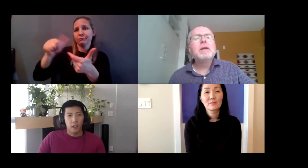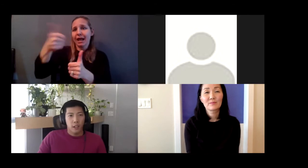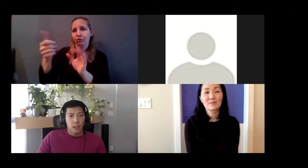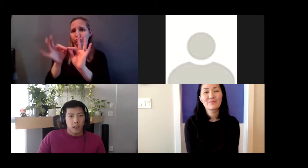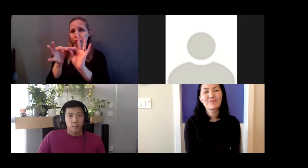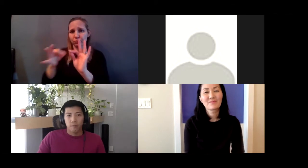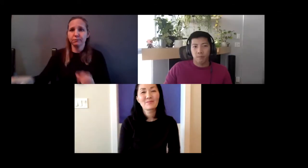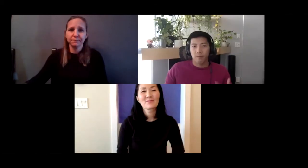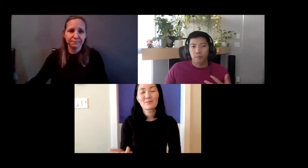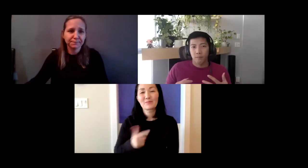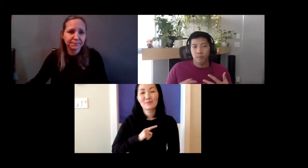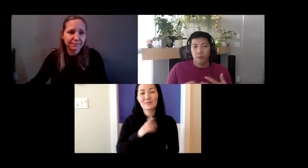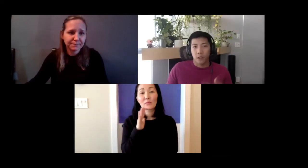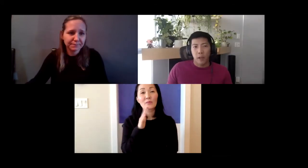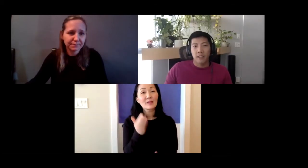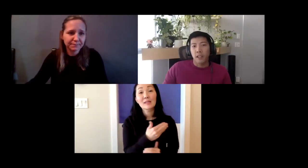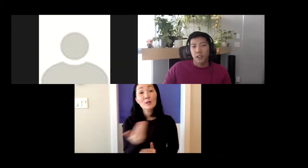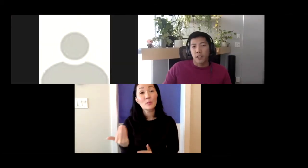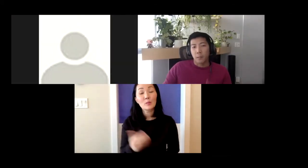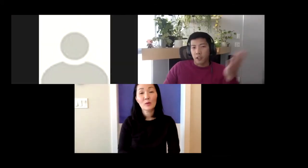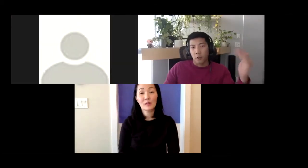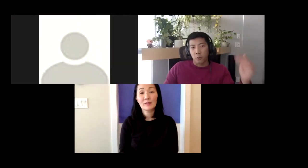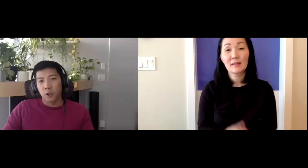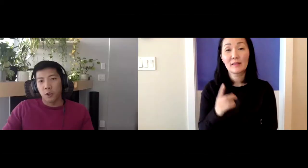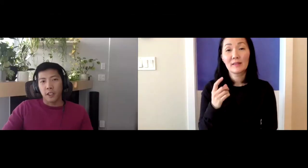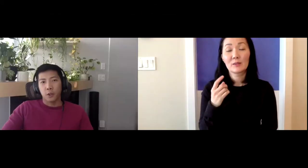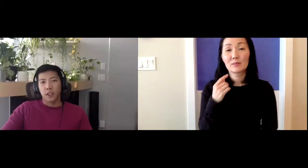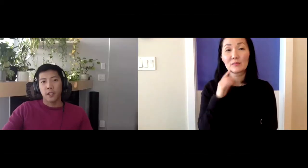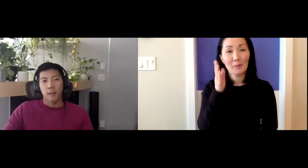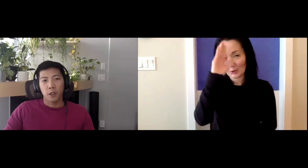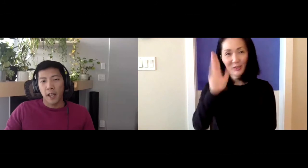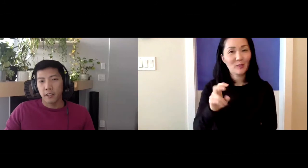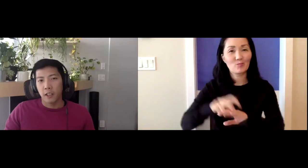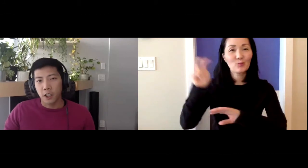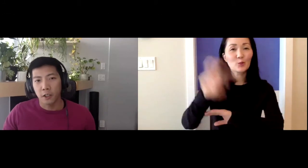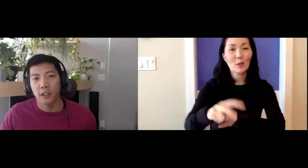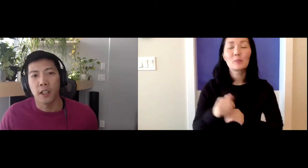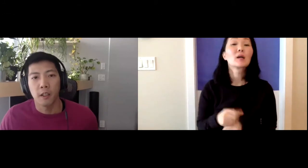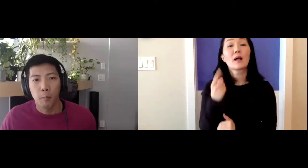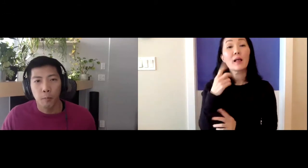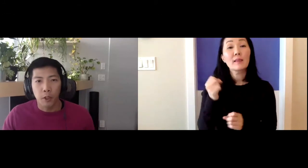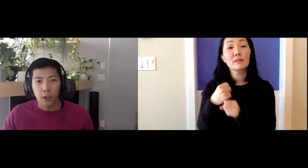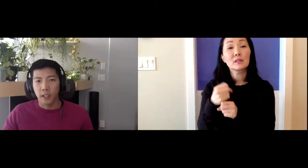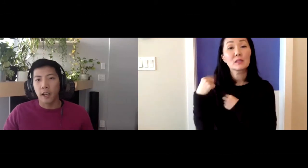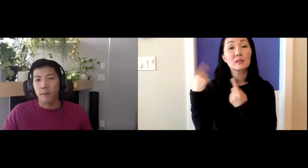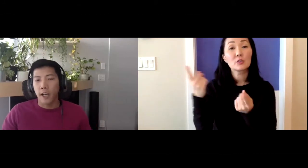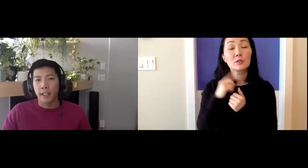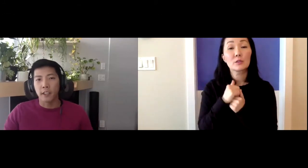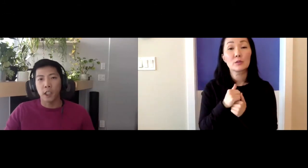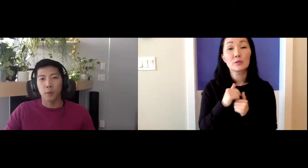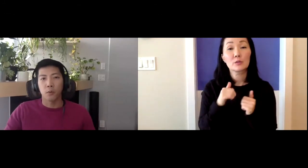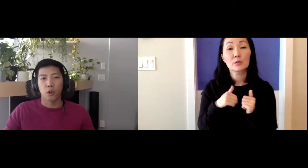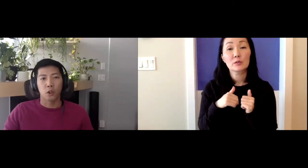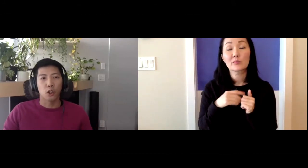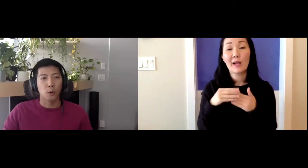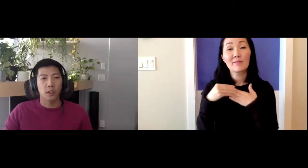morning. For the past 11 years, I'm gonna go straight into it. For the past 11 years, I've built and led finance